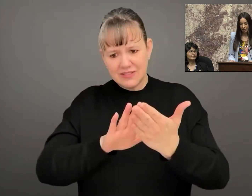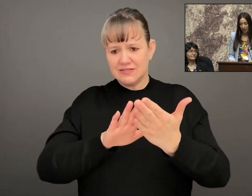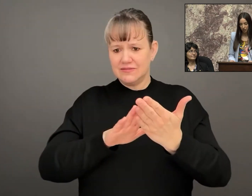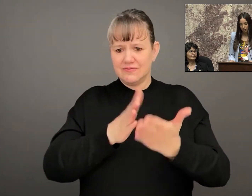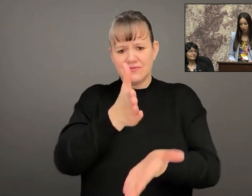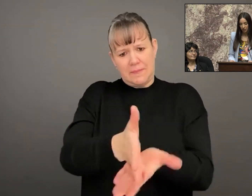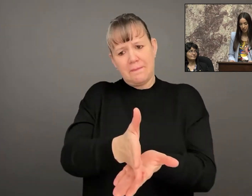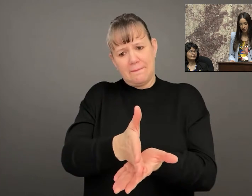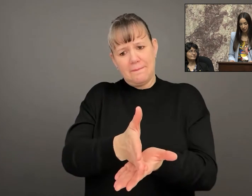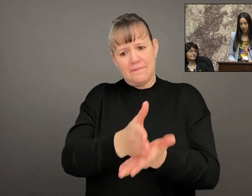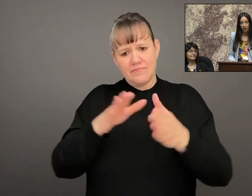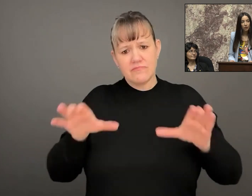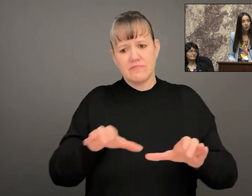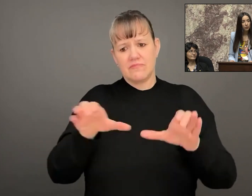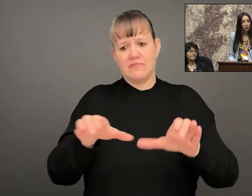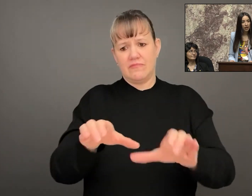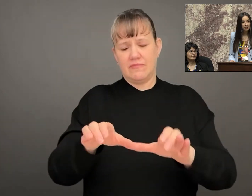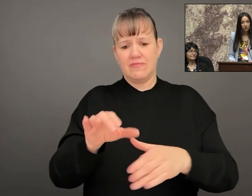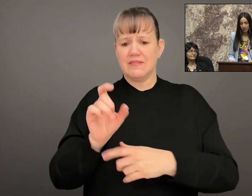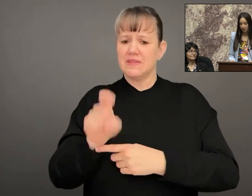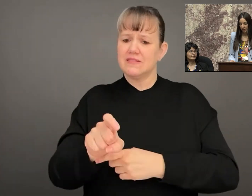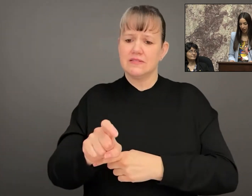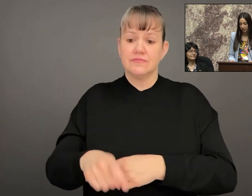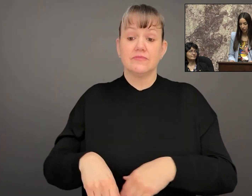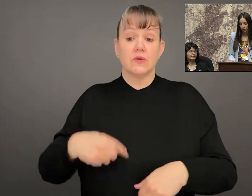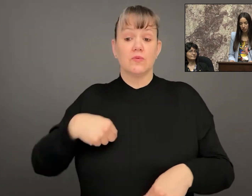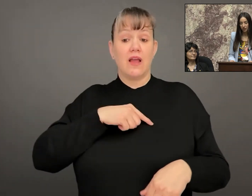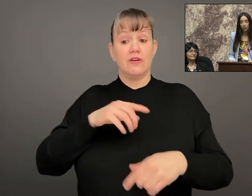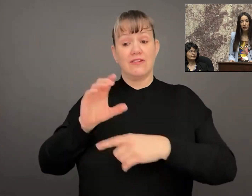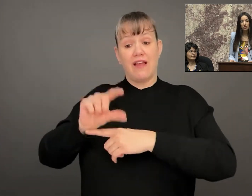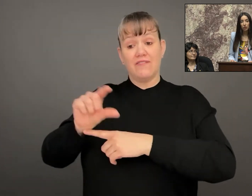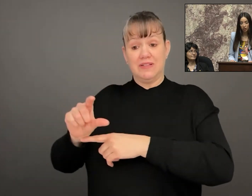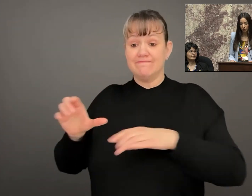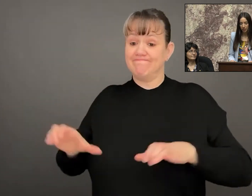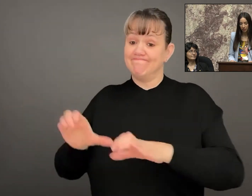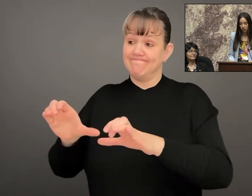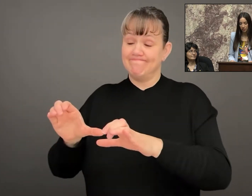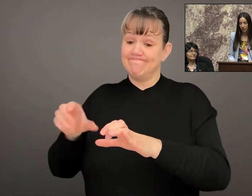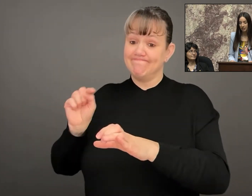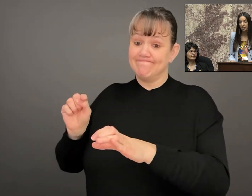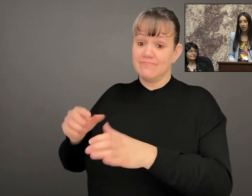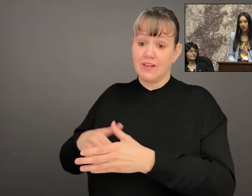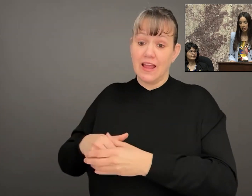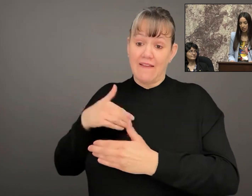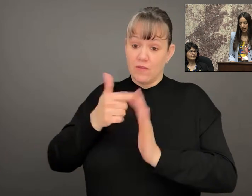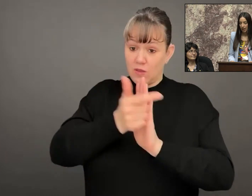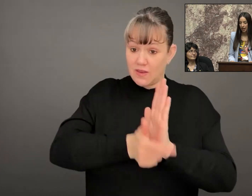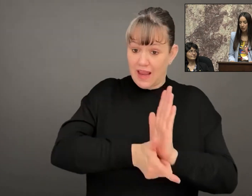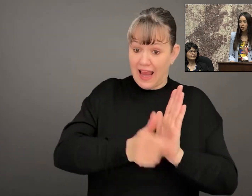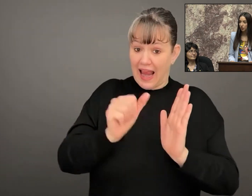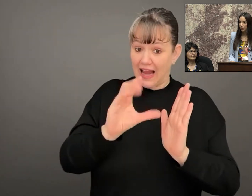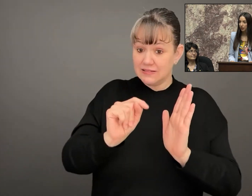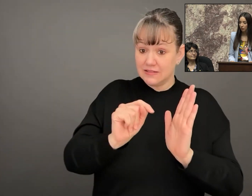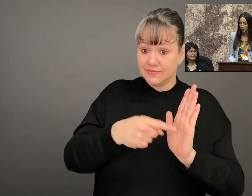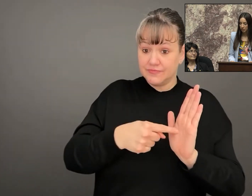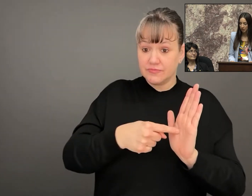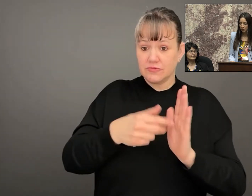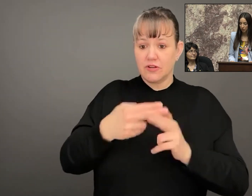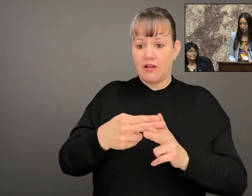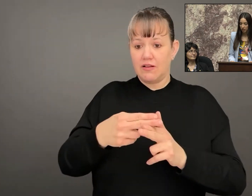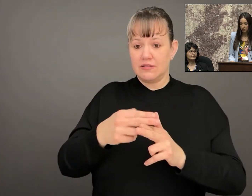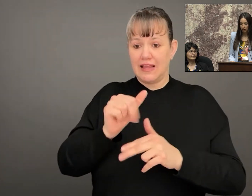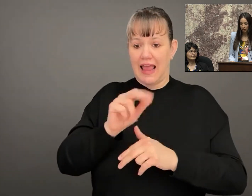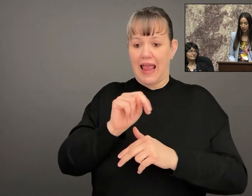is taking action on this. Through the Anti-Racism Act, we are developing stronger protections against hate, and ensuring